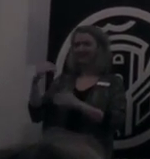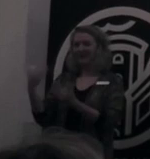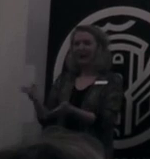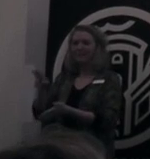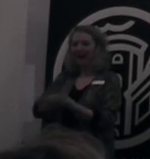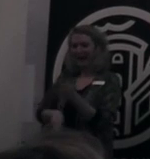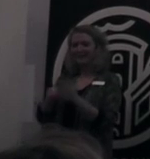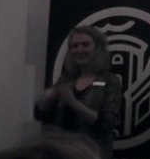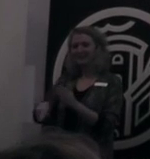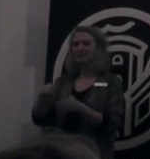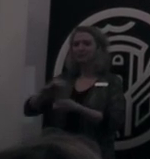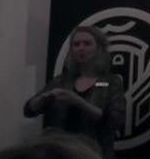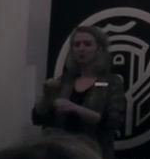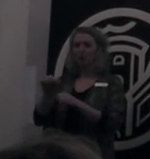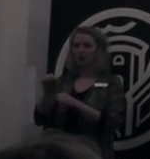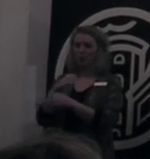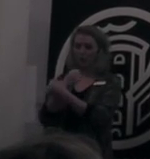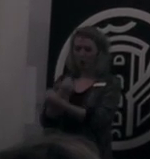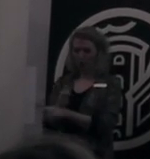council. And